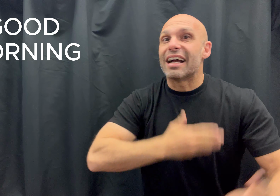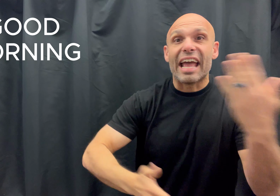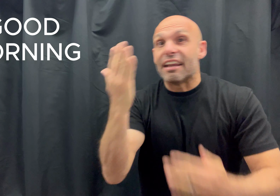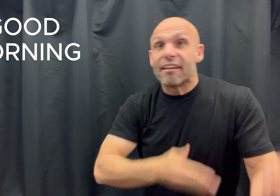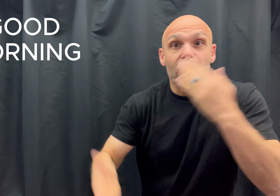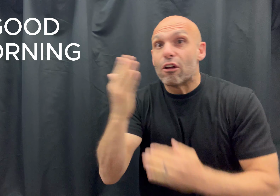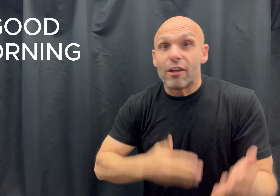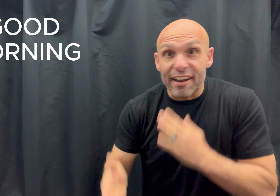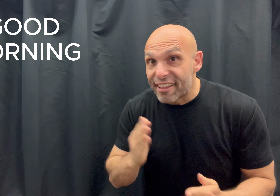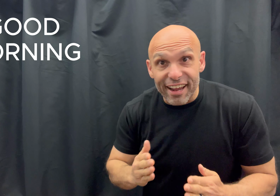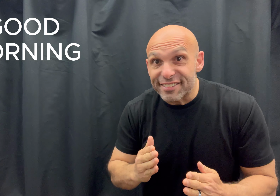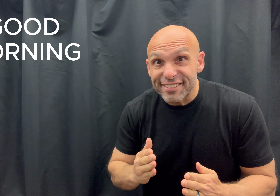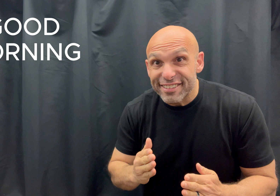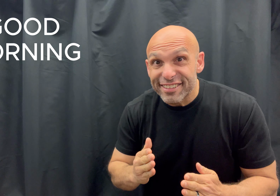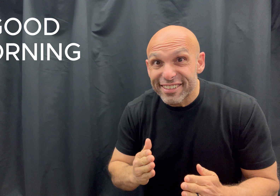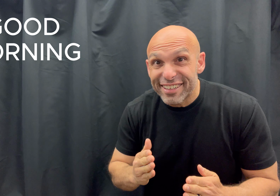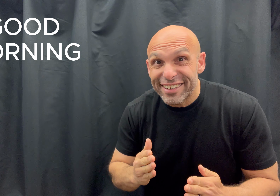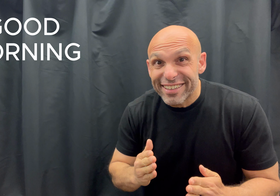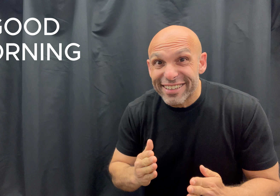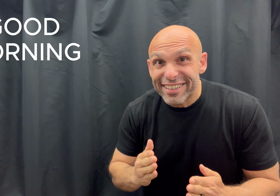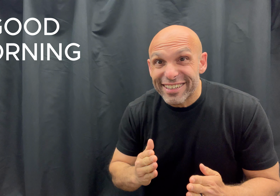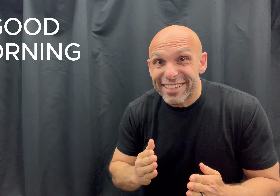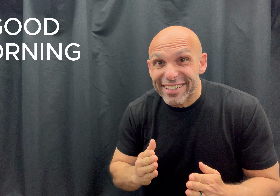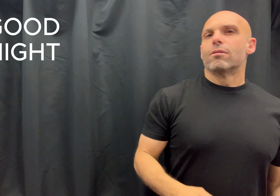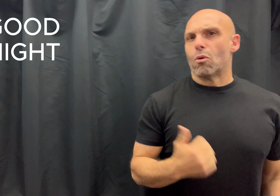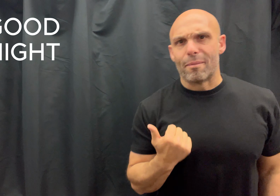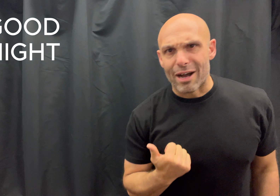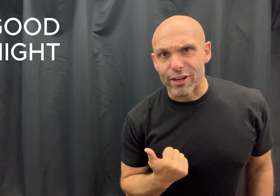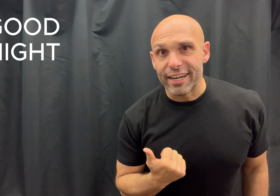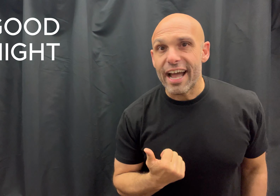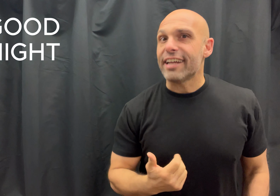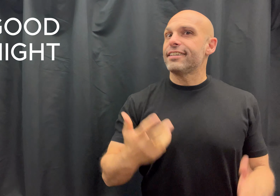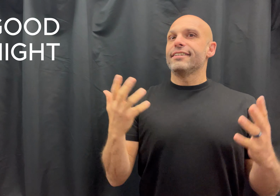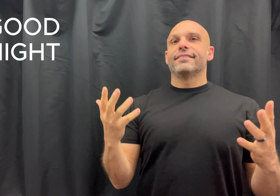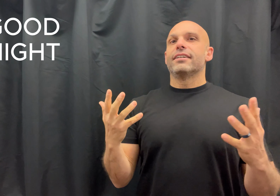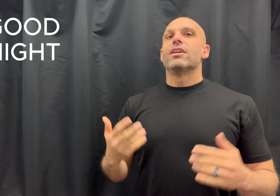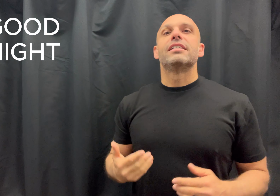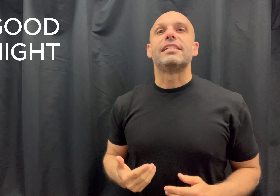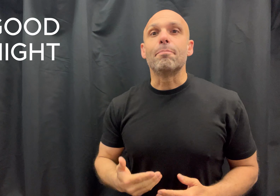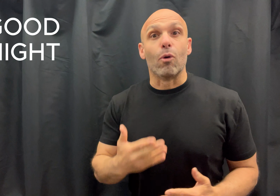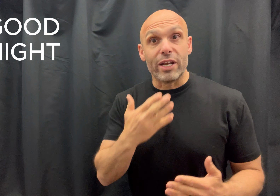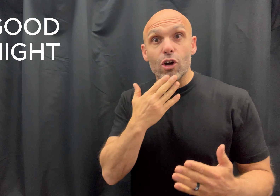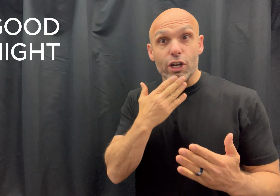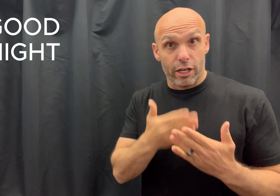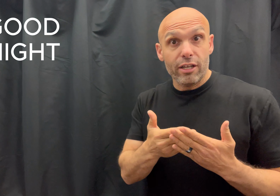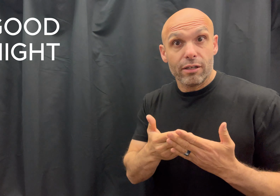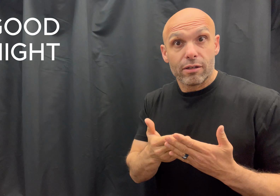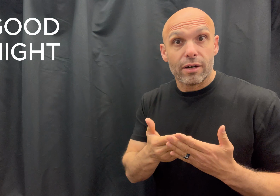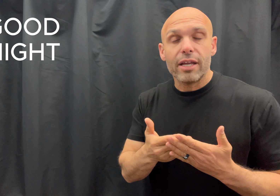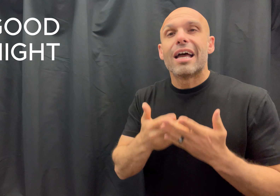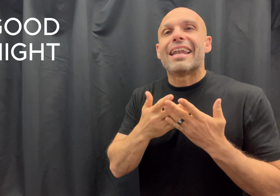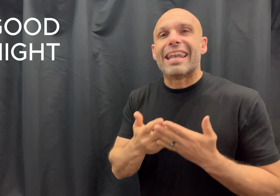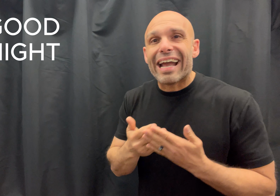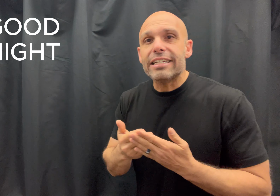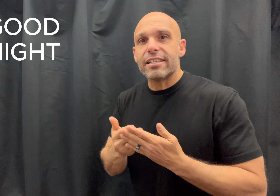Again, none of this. What about good night? Simple. We know good, right? Night, we're